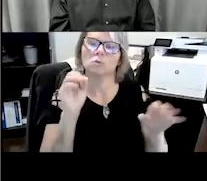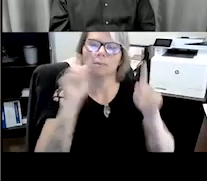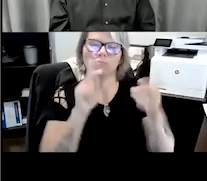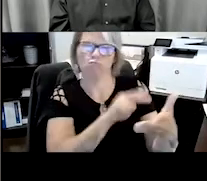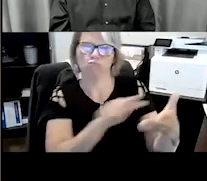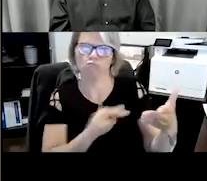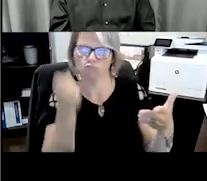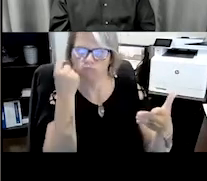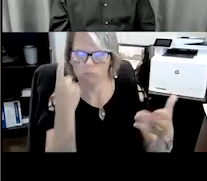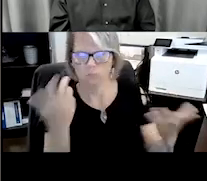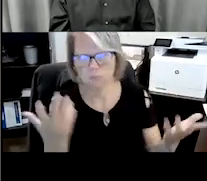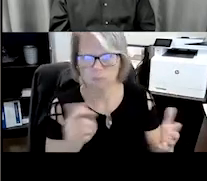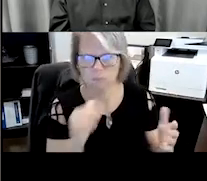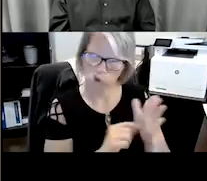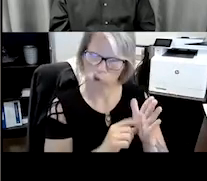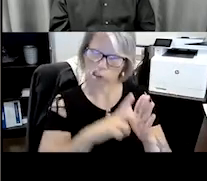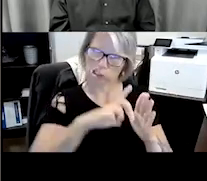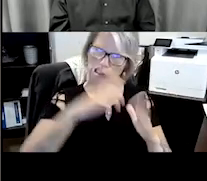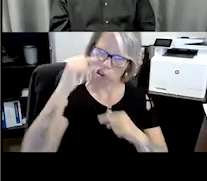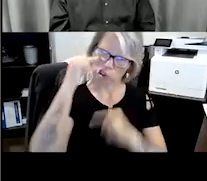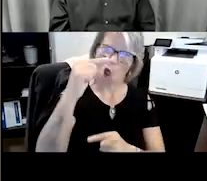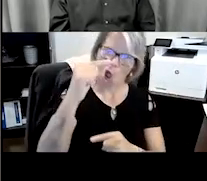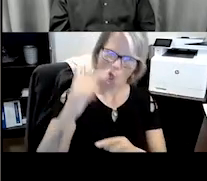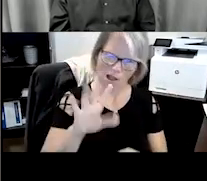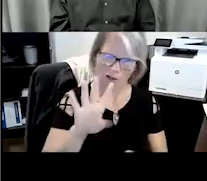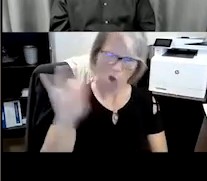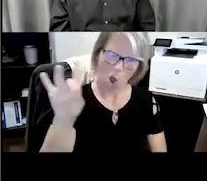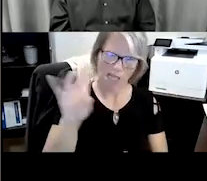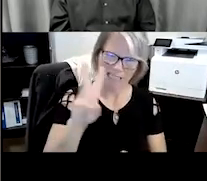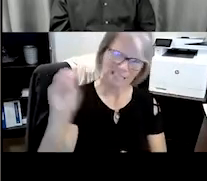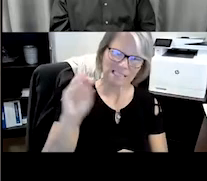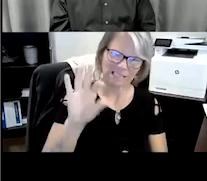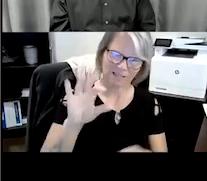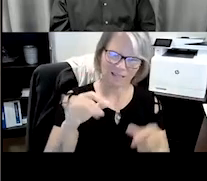These are a little bit smaller, but they're pretty easy to understand.